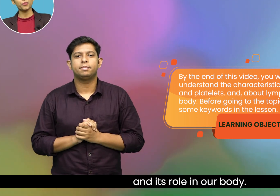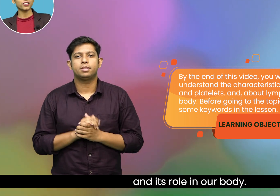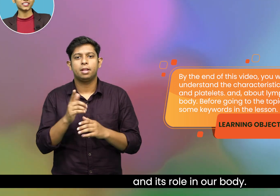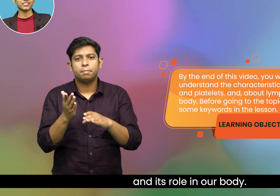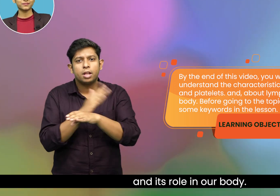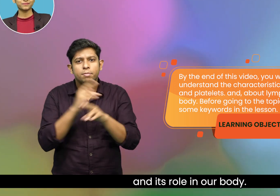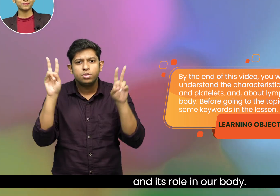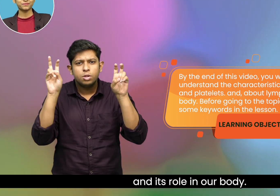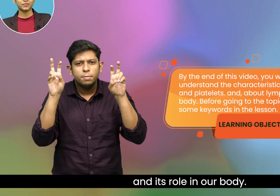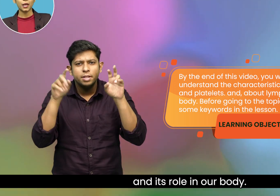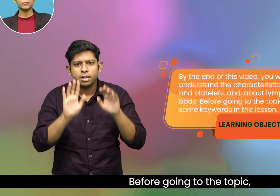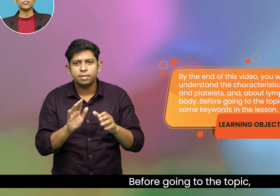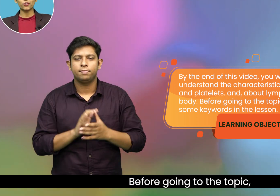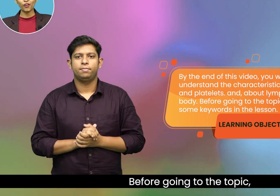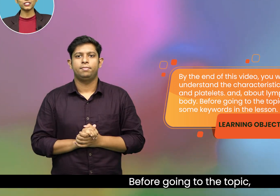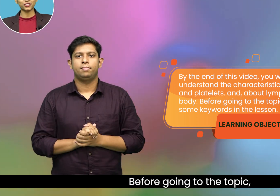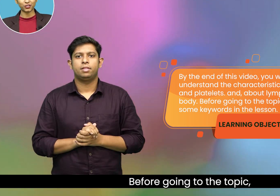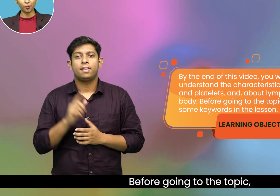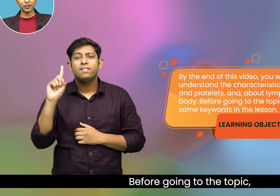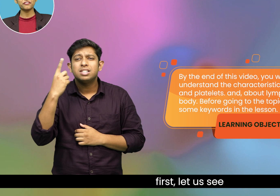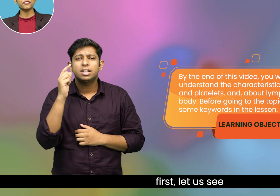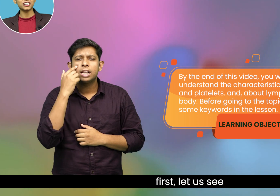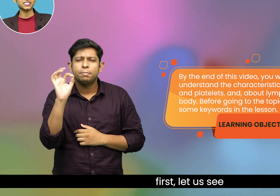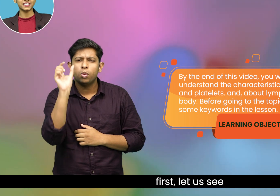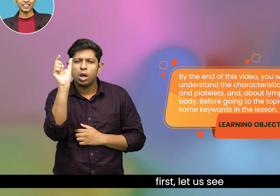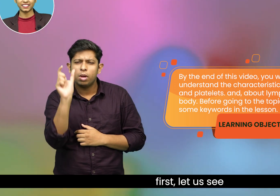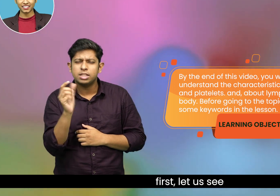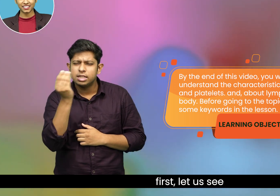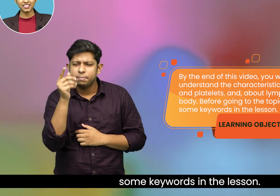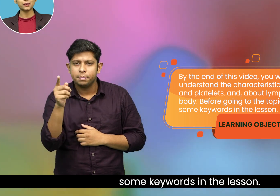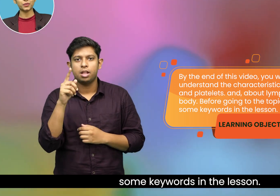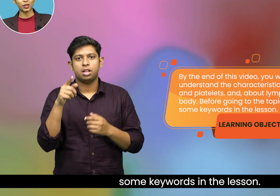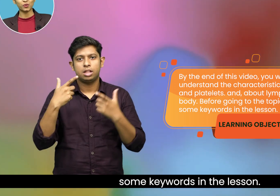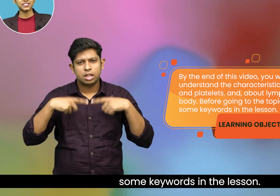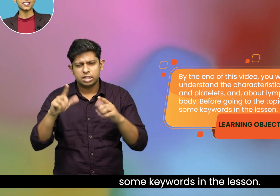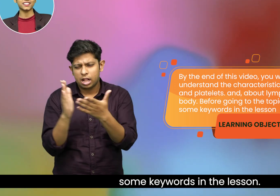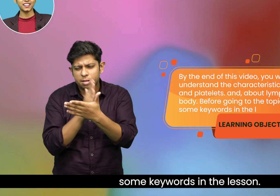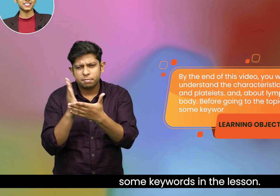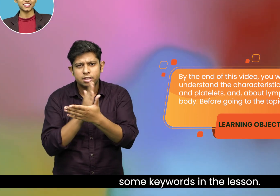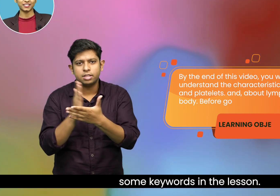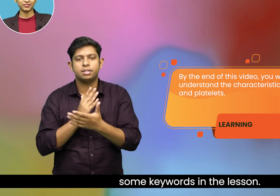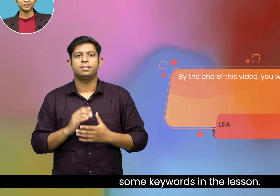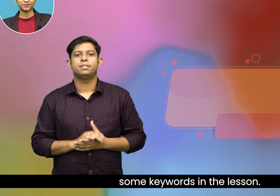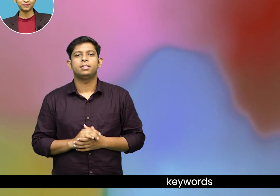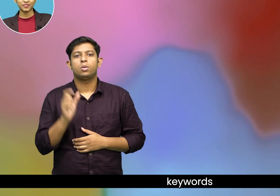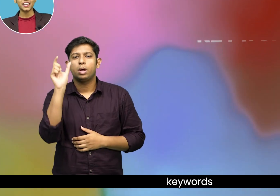in our body. Before going to the topic, first let us see some keywords in the